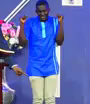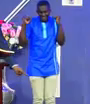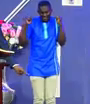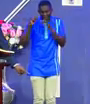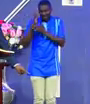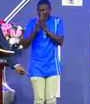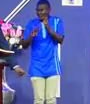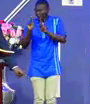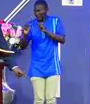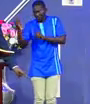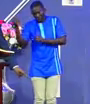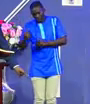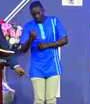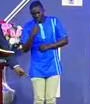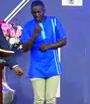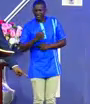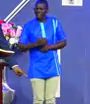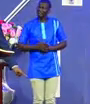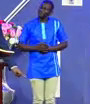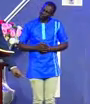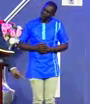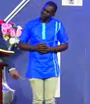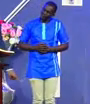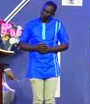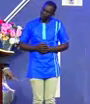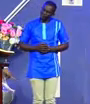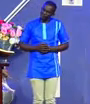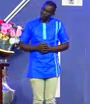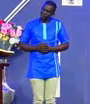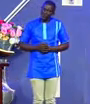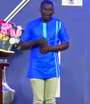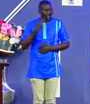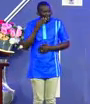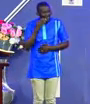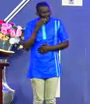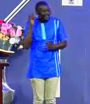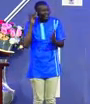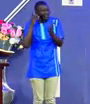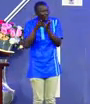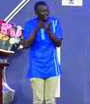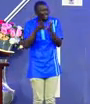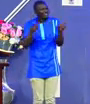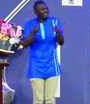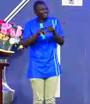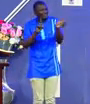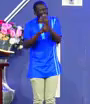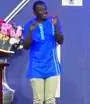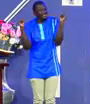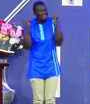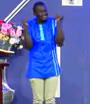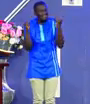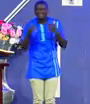ne bagamba. There are people who came and said. N'abasawo balwala. Do also doctors fall sick?